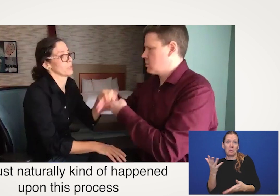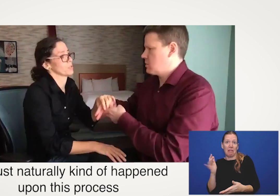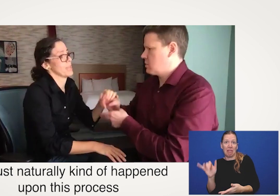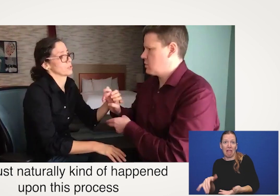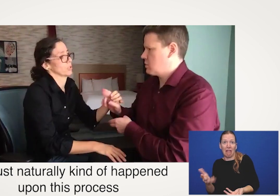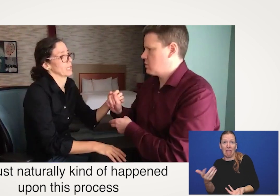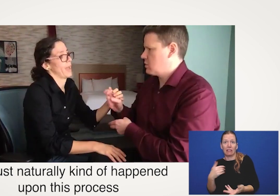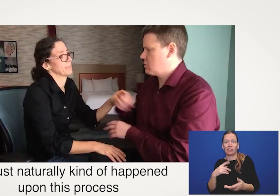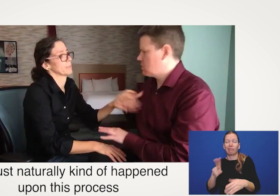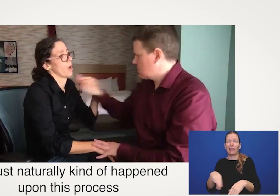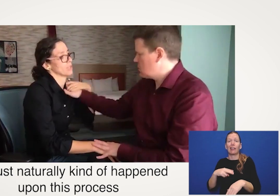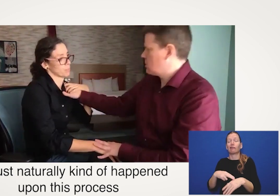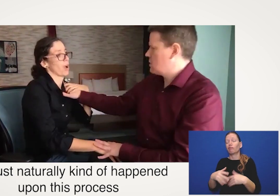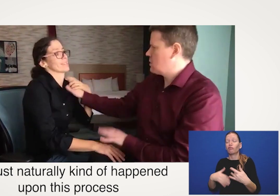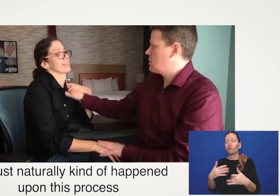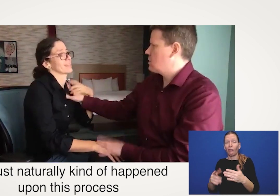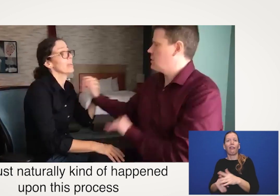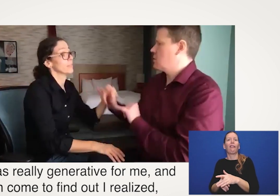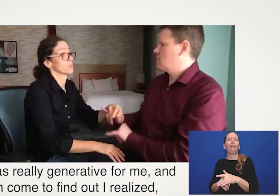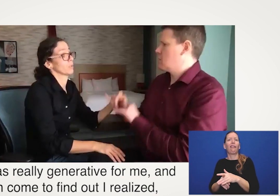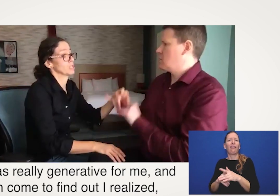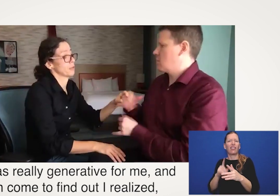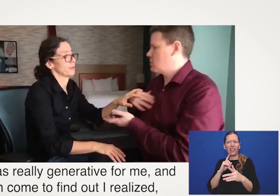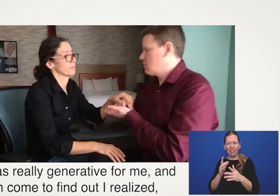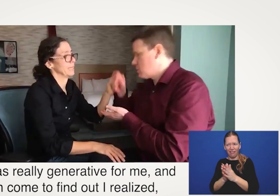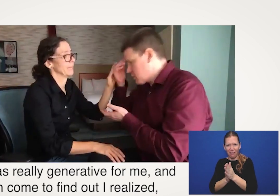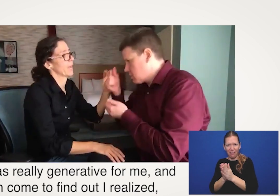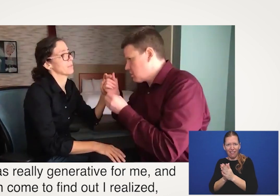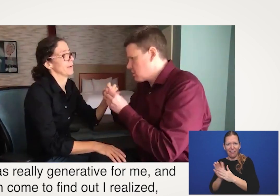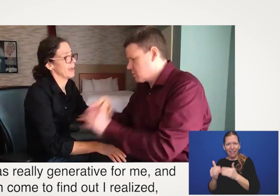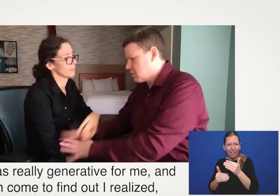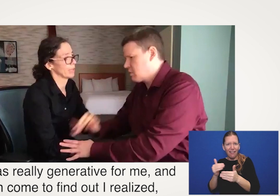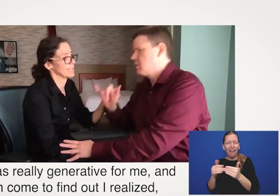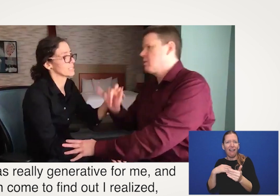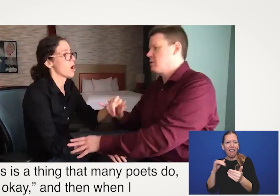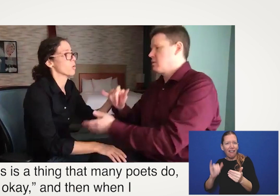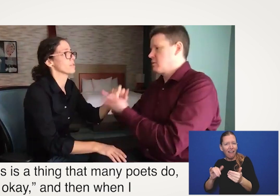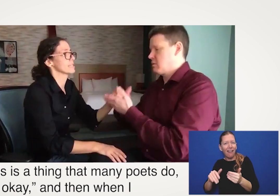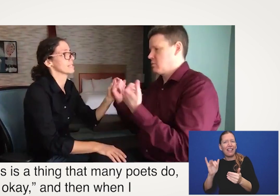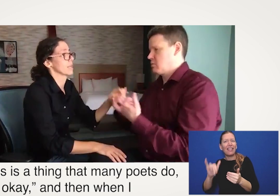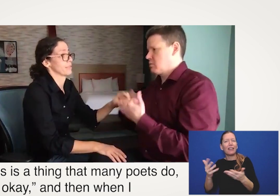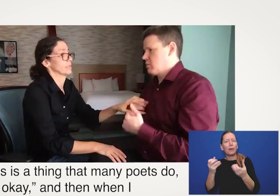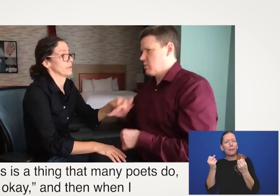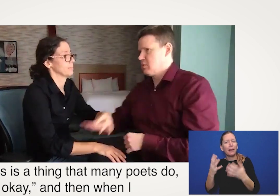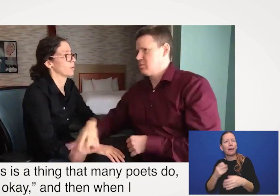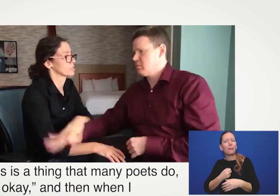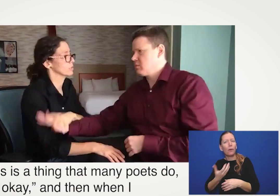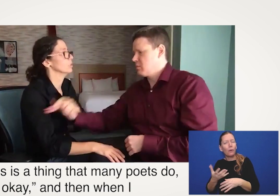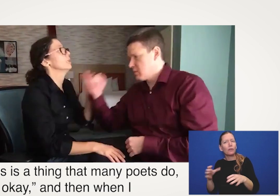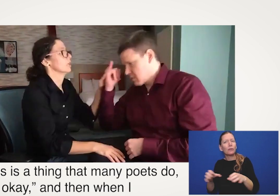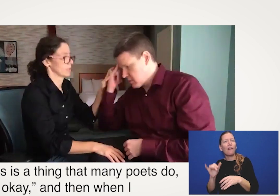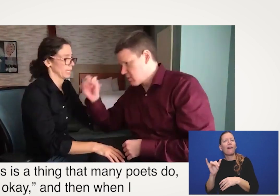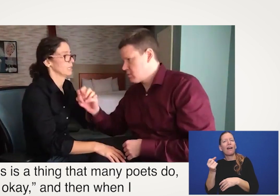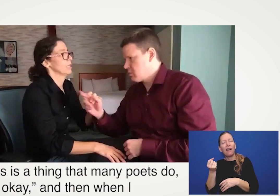was, so I just naturally kind of happened upon this process that was really generative for me. And then come to find out, realized, oh, this is a thing that many poets